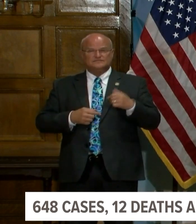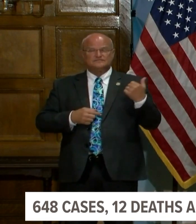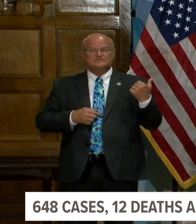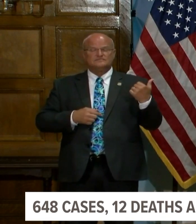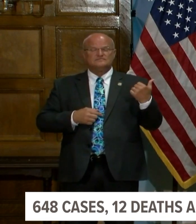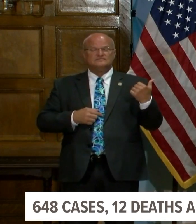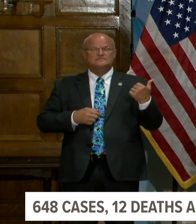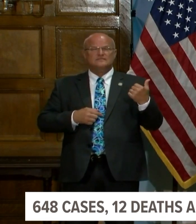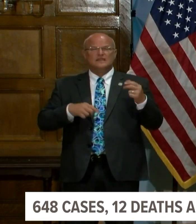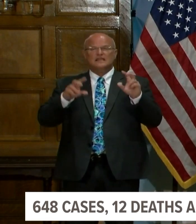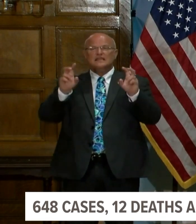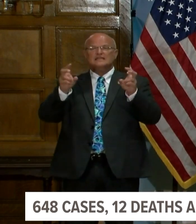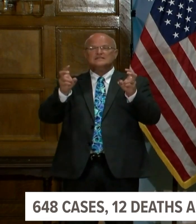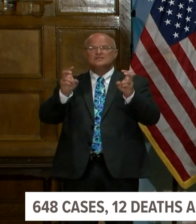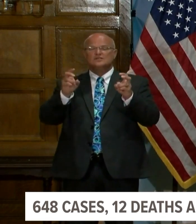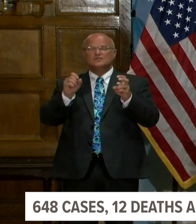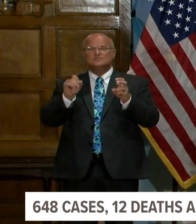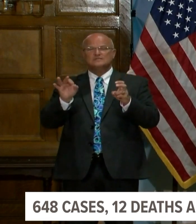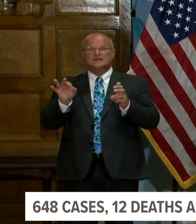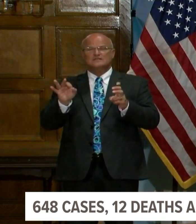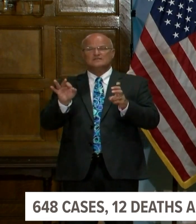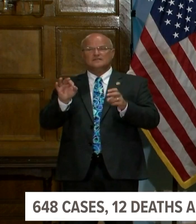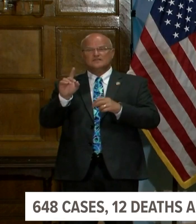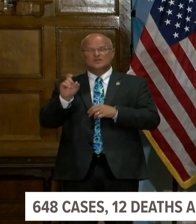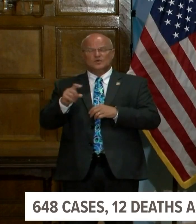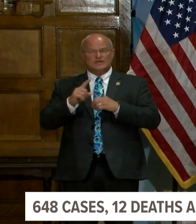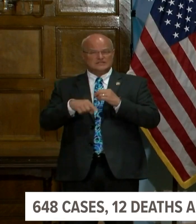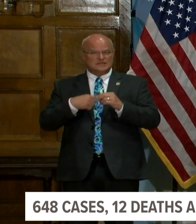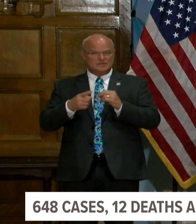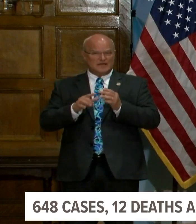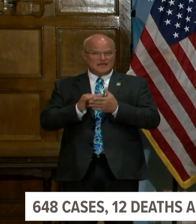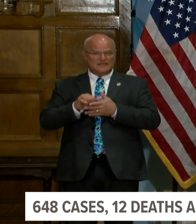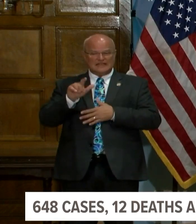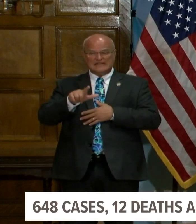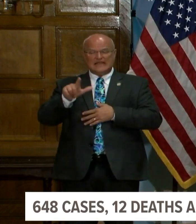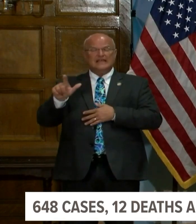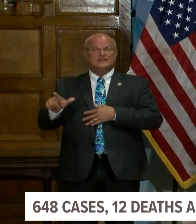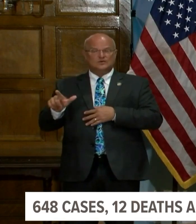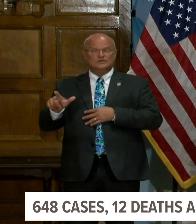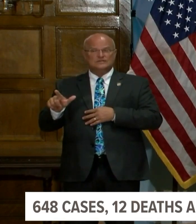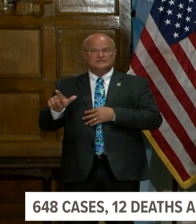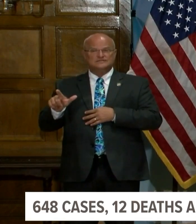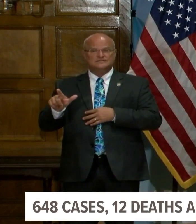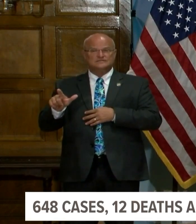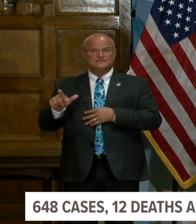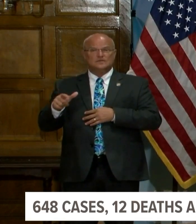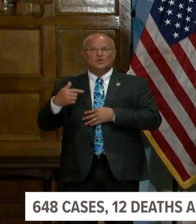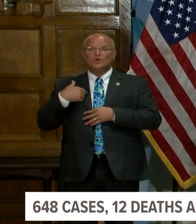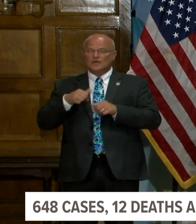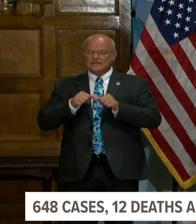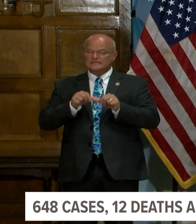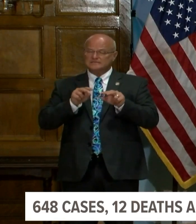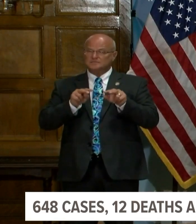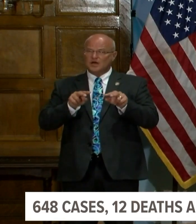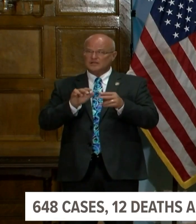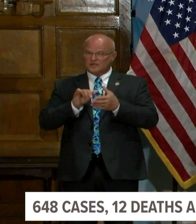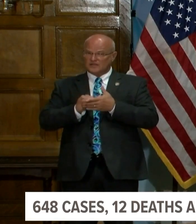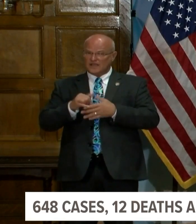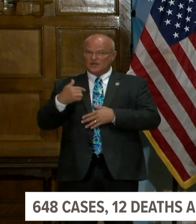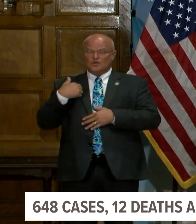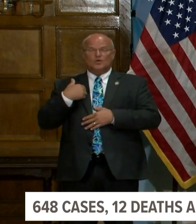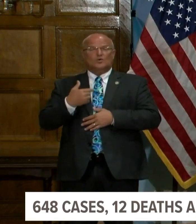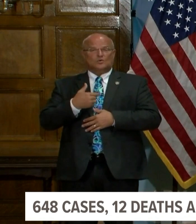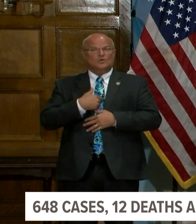In terms of the question on the landlords, we continue to monitor that. We